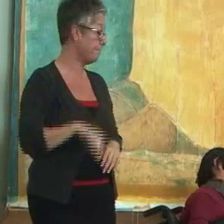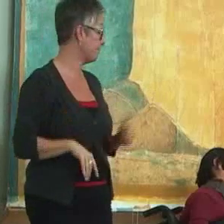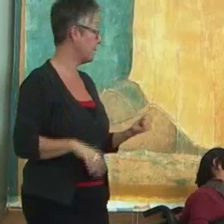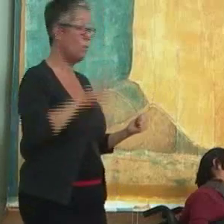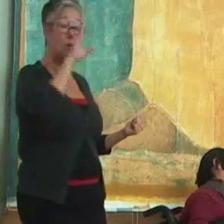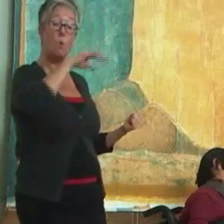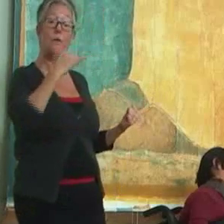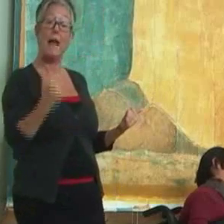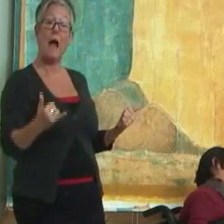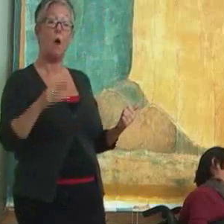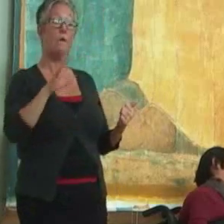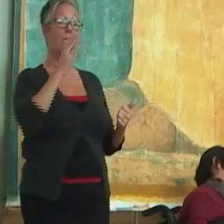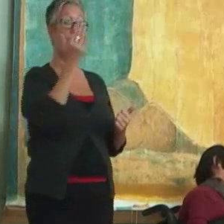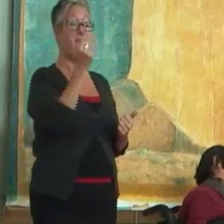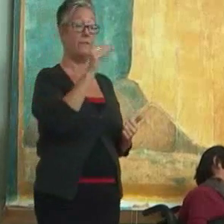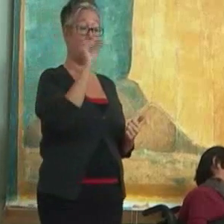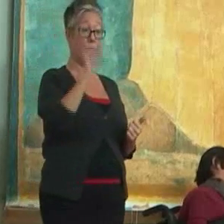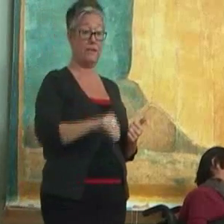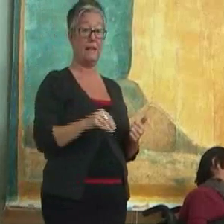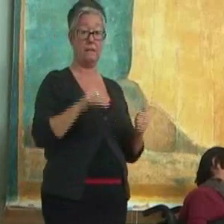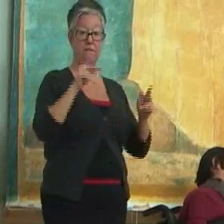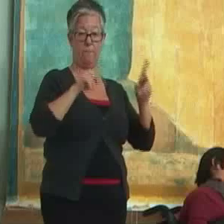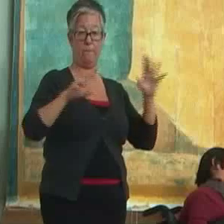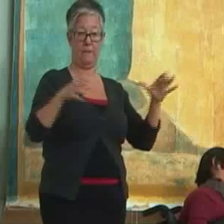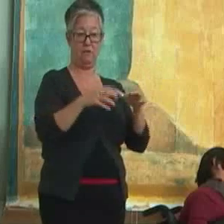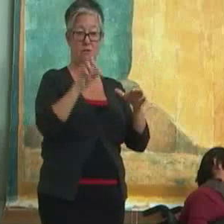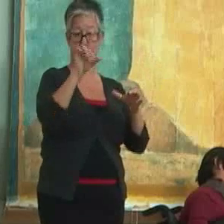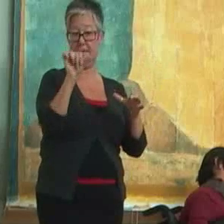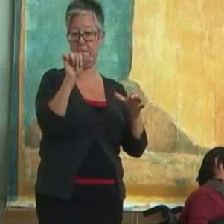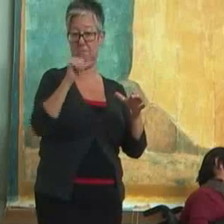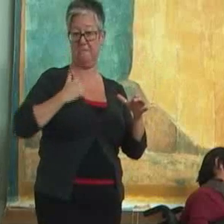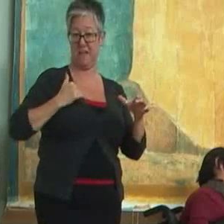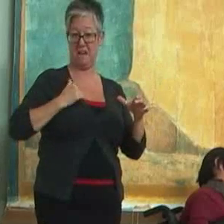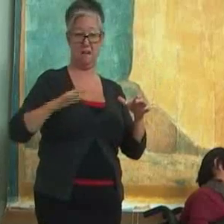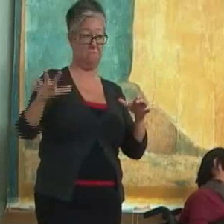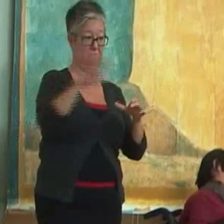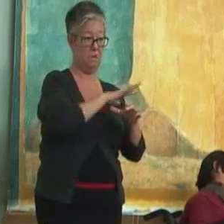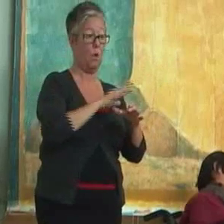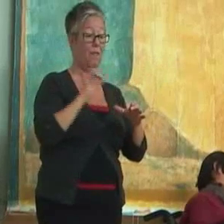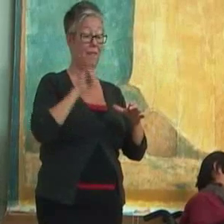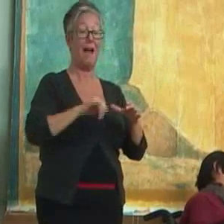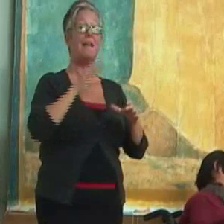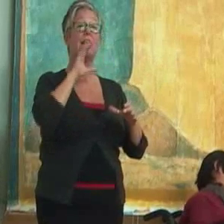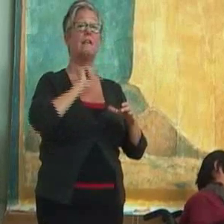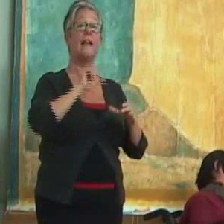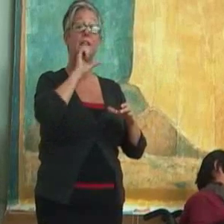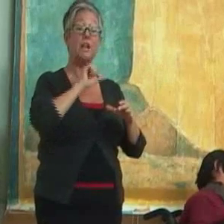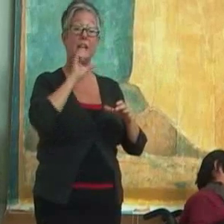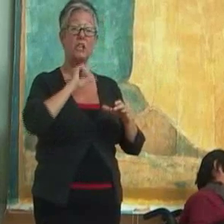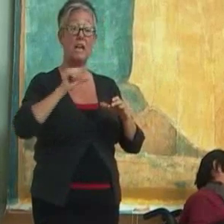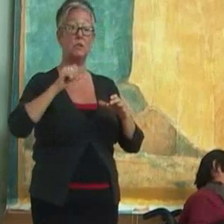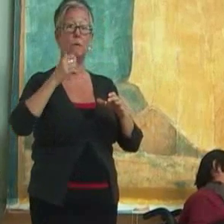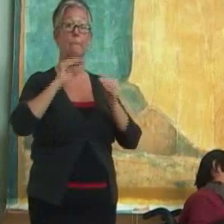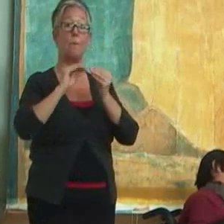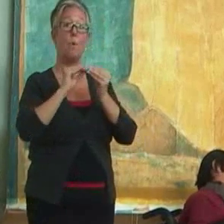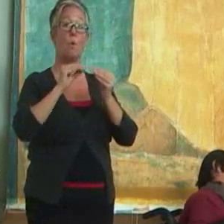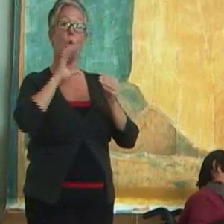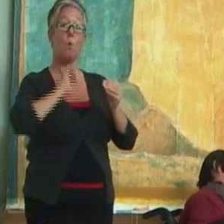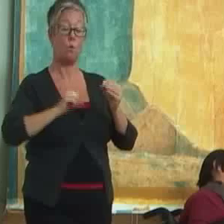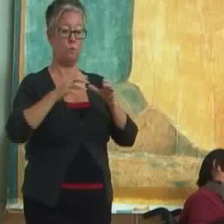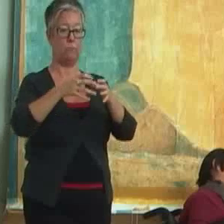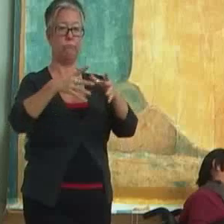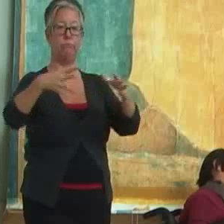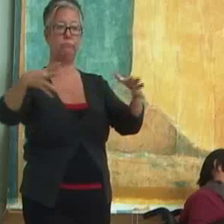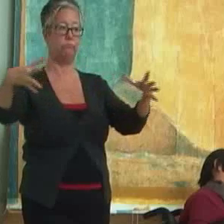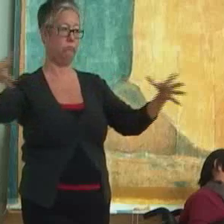population, and that's going to increase, as we said, as the population ages. We have talked about housing, as you just